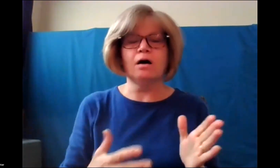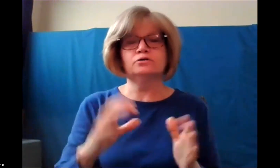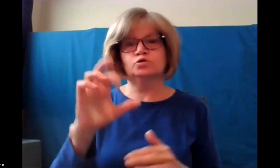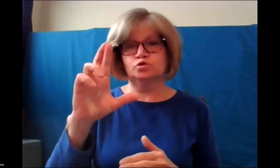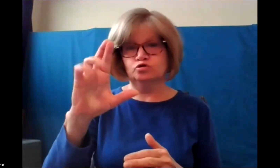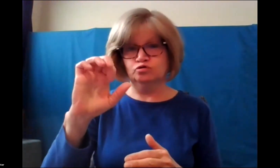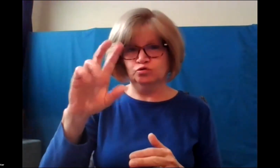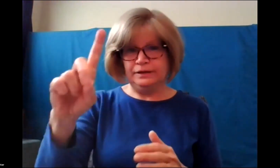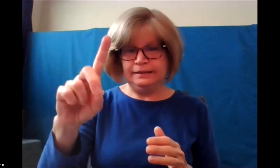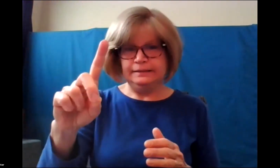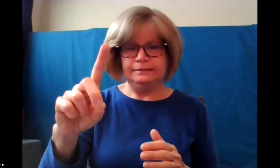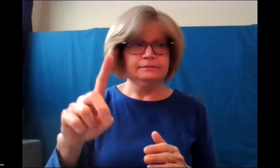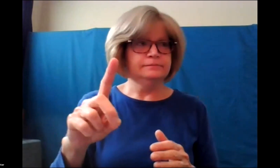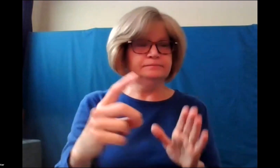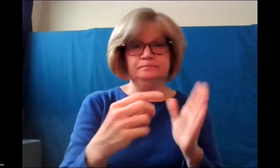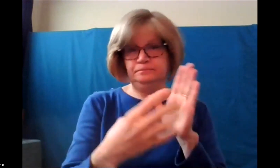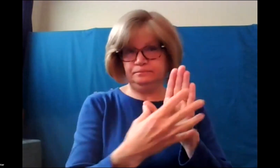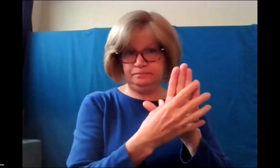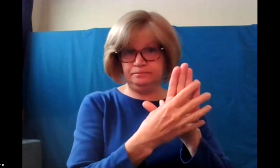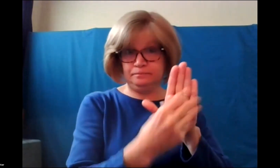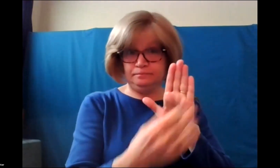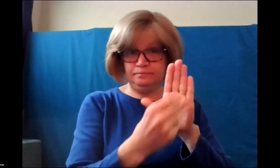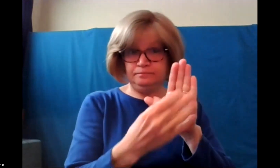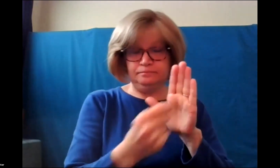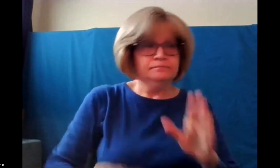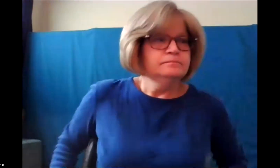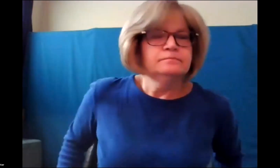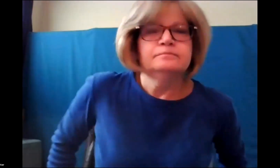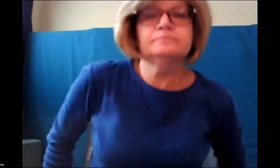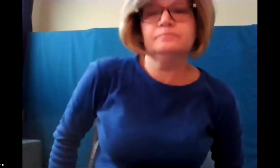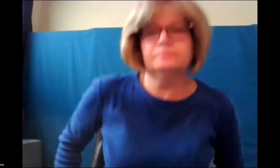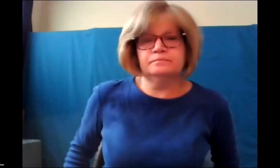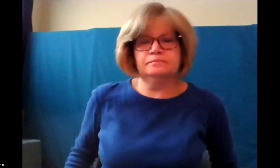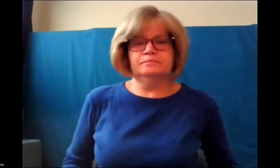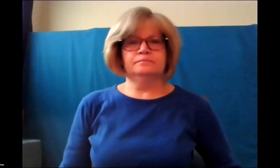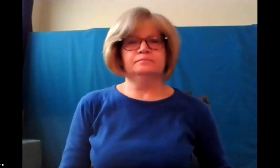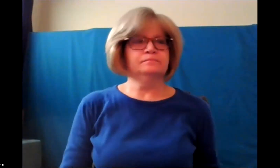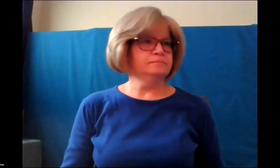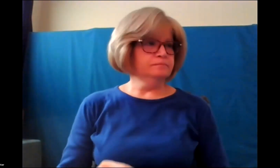In response to God's word, will you please join me in reciting the Apostles' Creed?